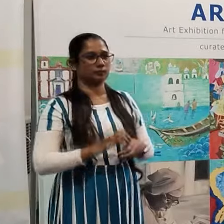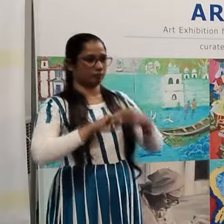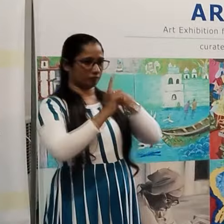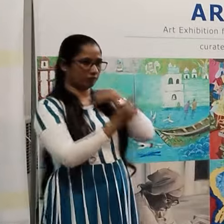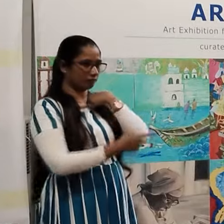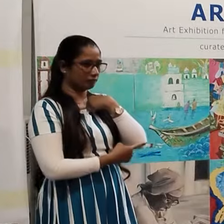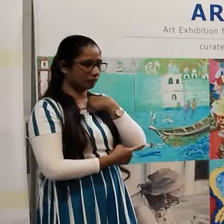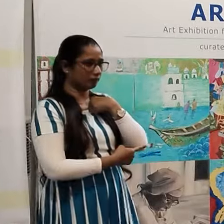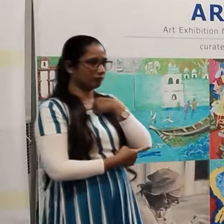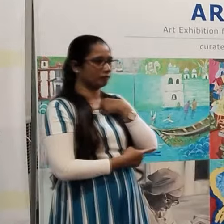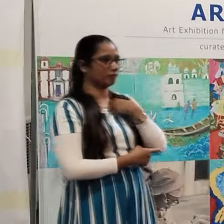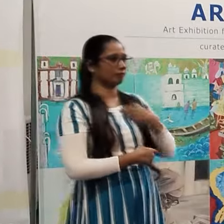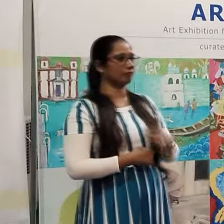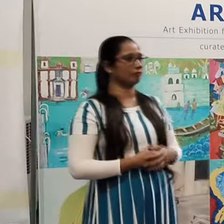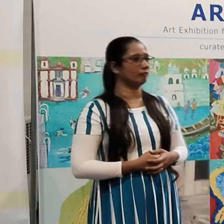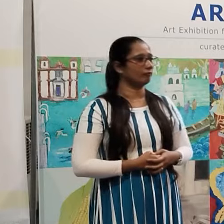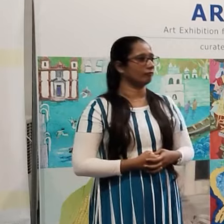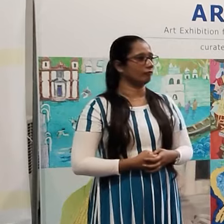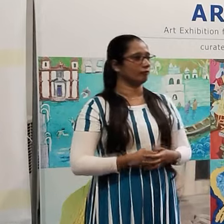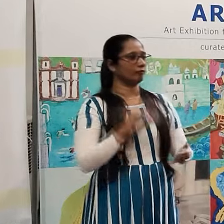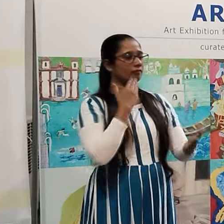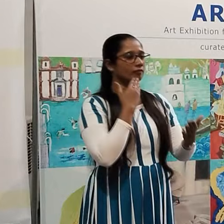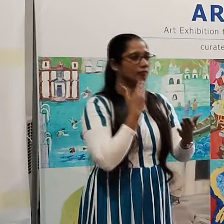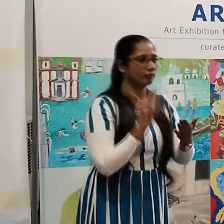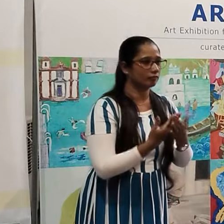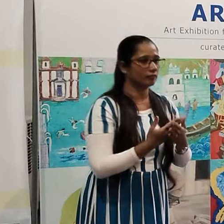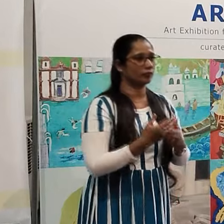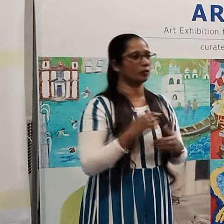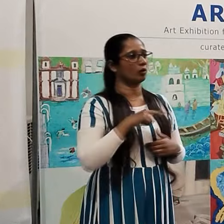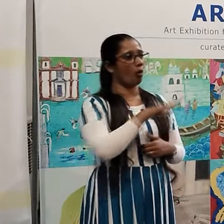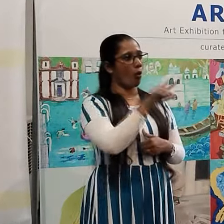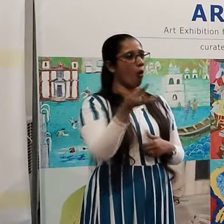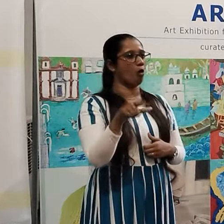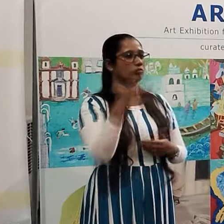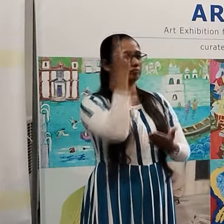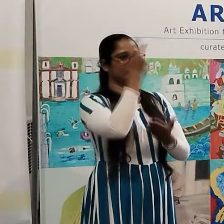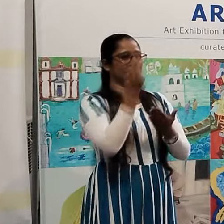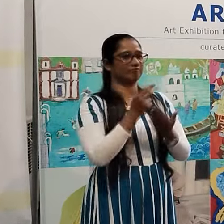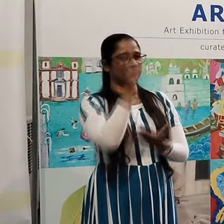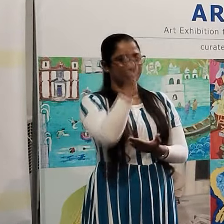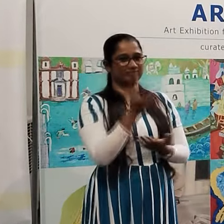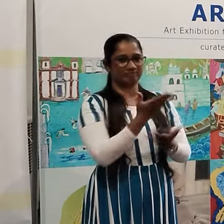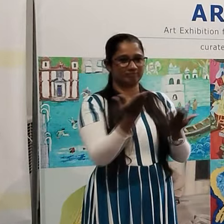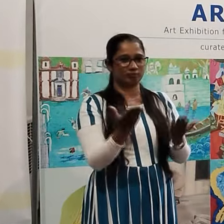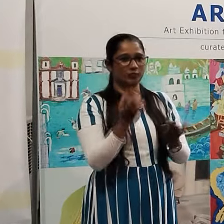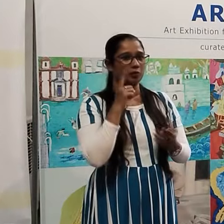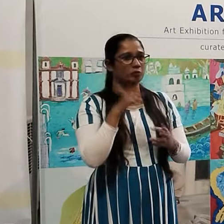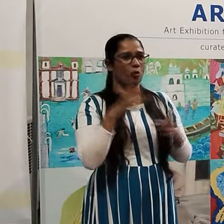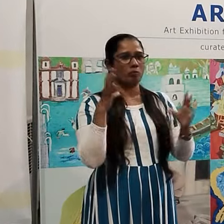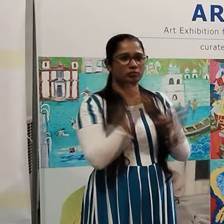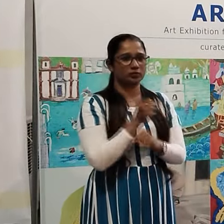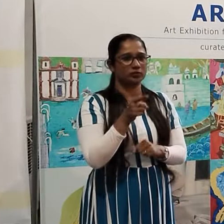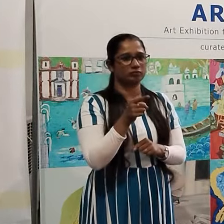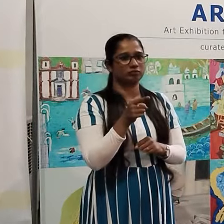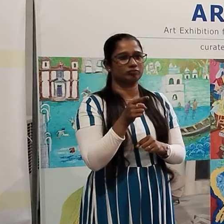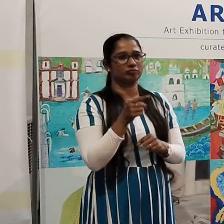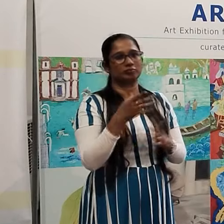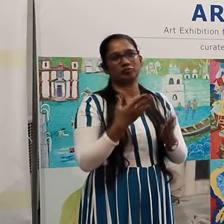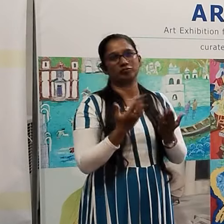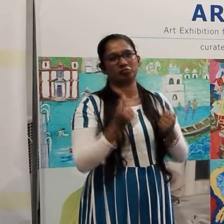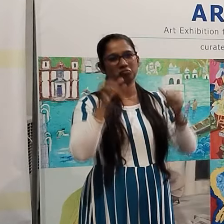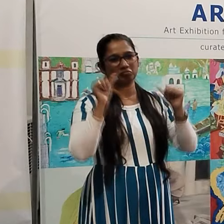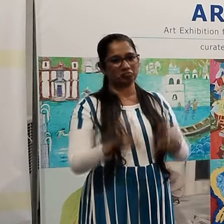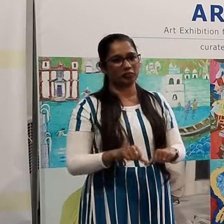Lastly, I would like to say thank you to all the artists. I mean, without you, we could not have done this show. And also